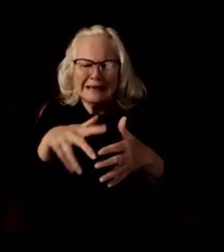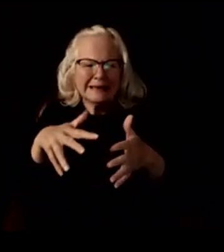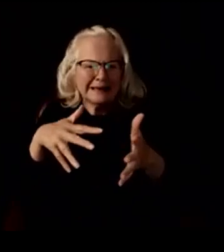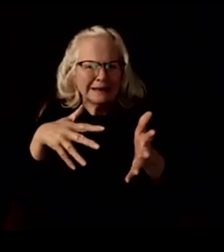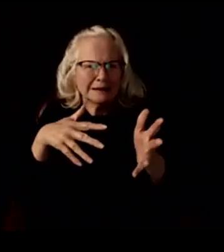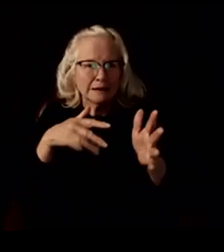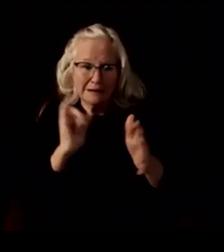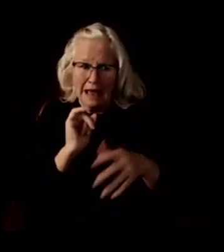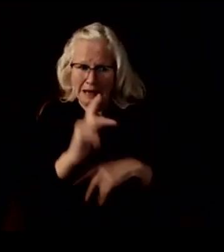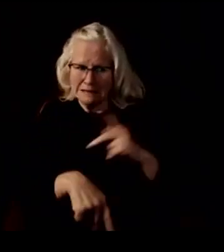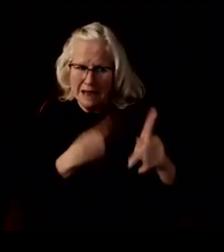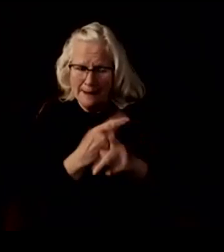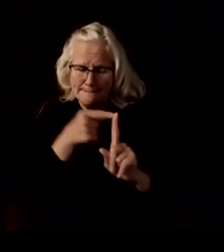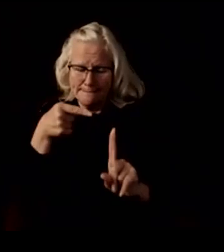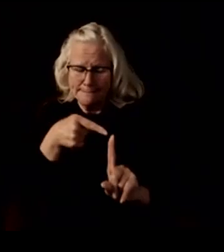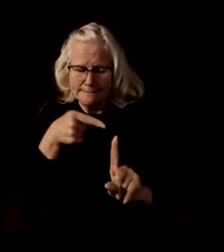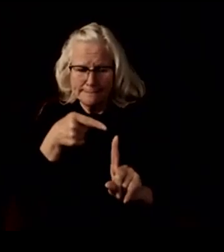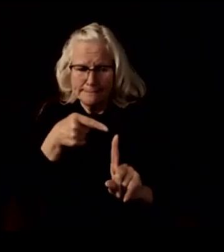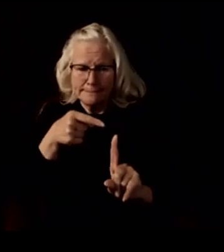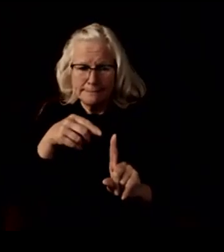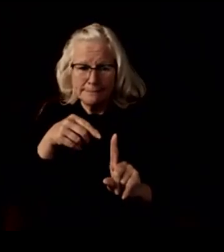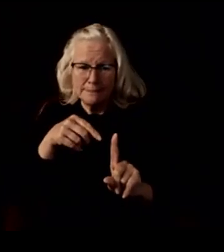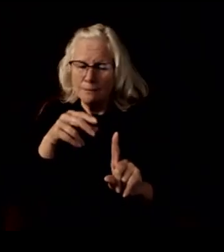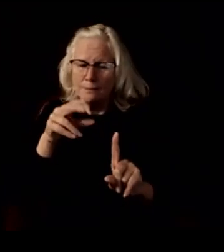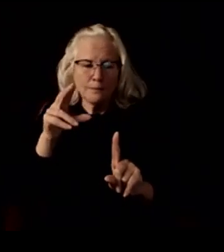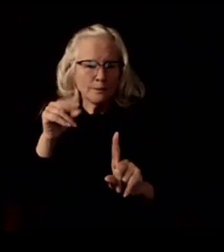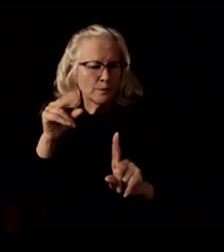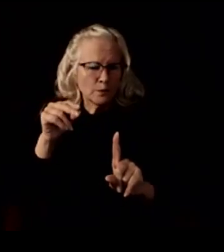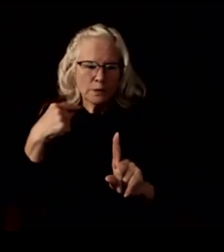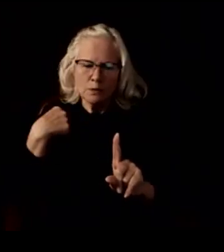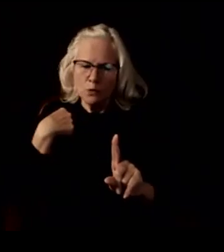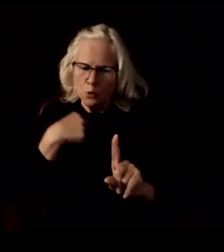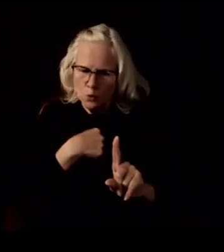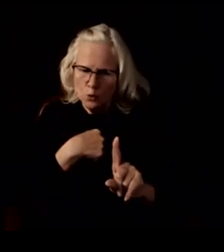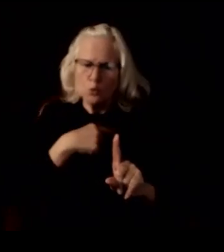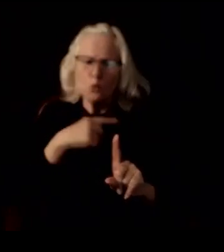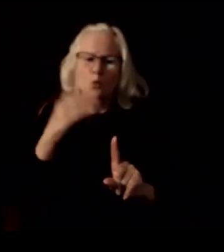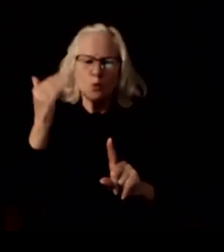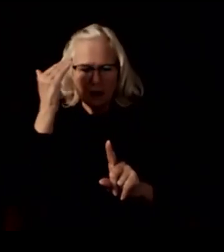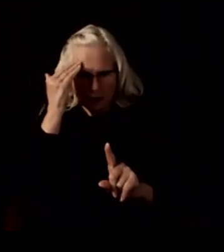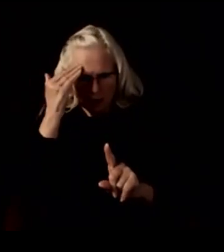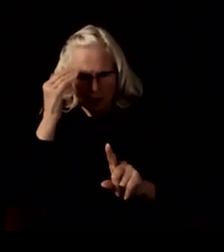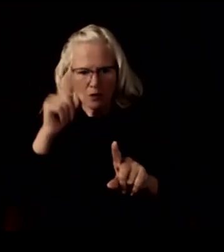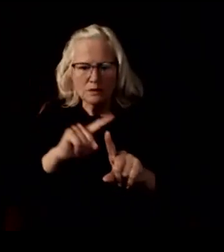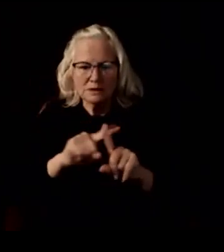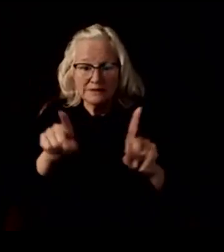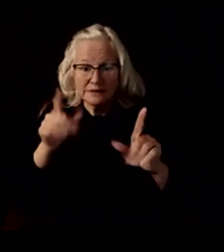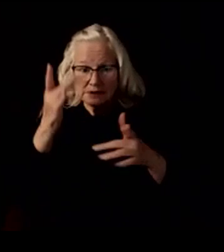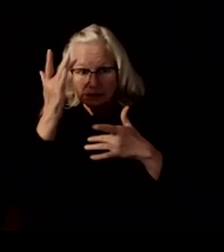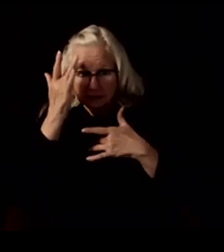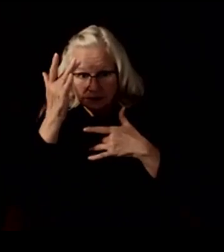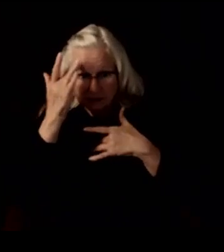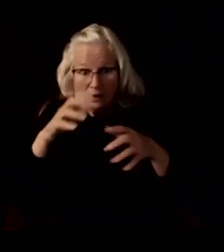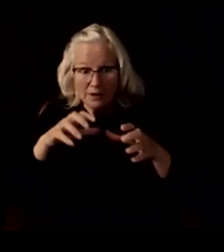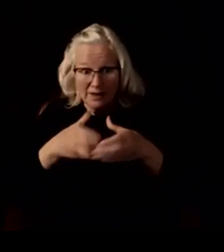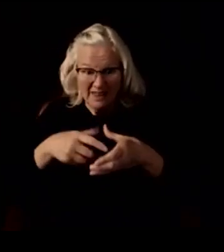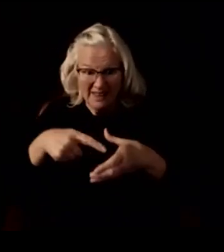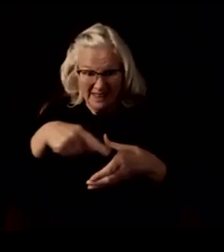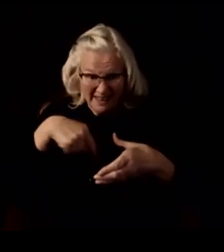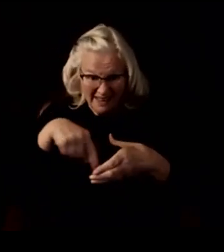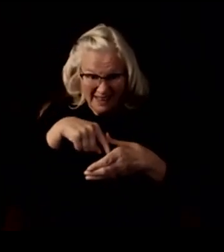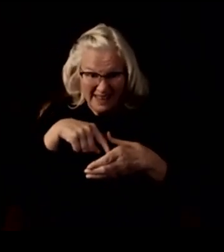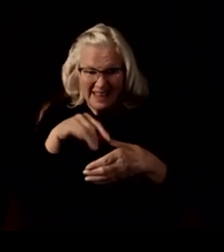didn't specifically talk about herd immunity. We do know that for different diseases, the required herd immunity is different. So obviously for